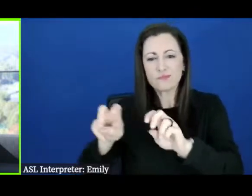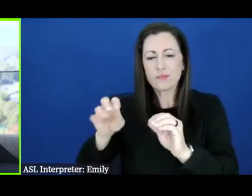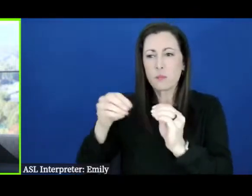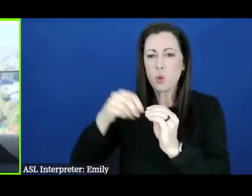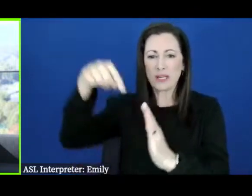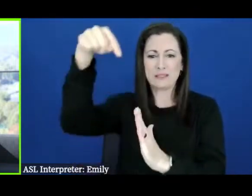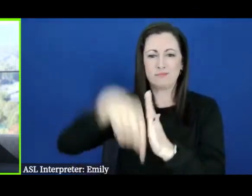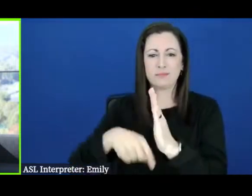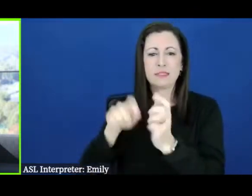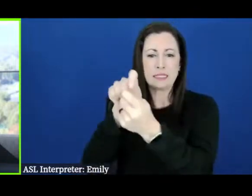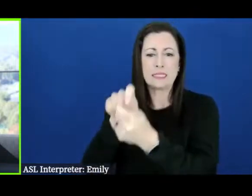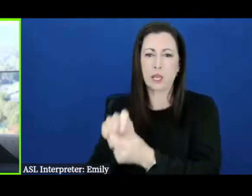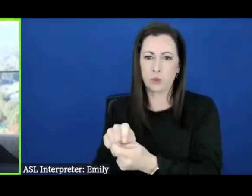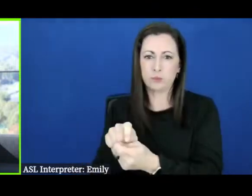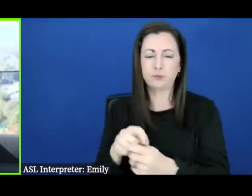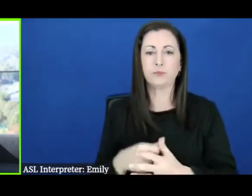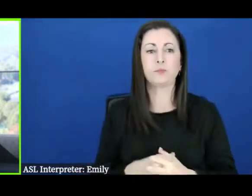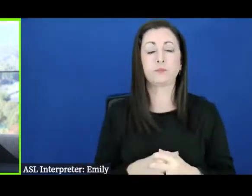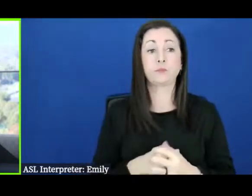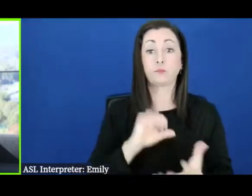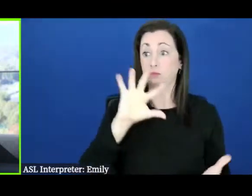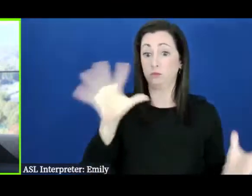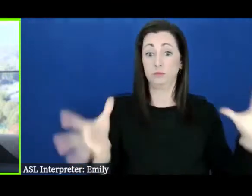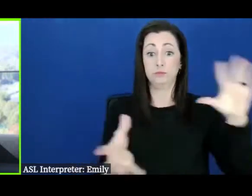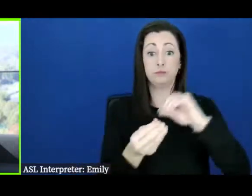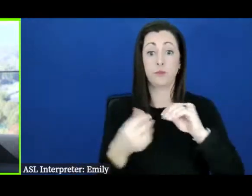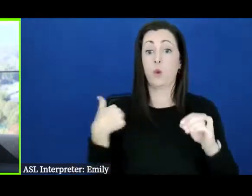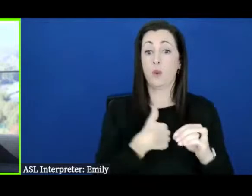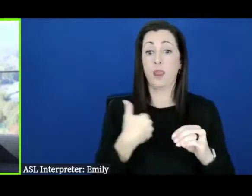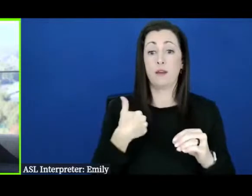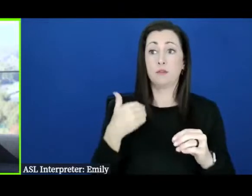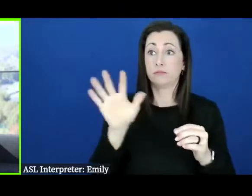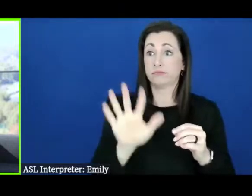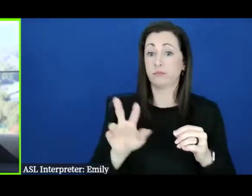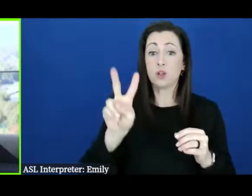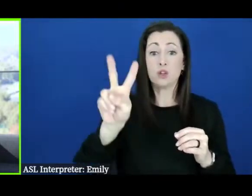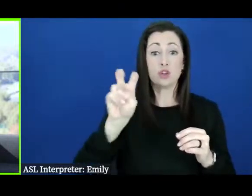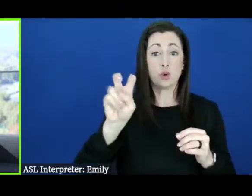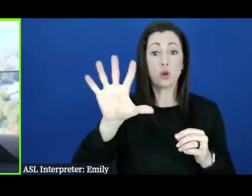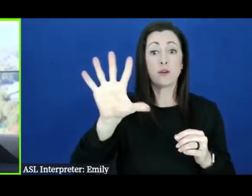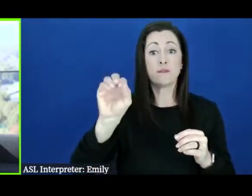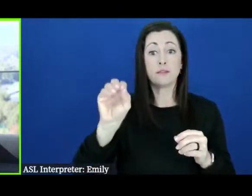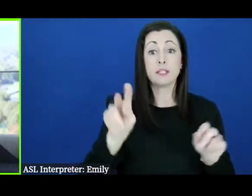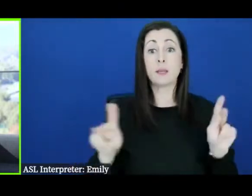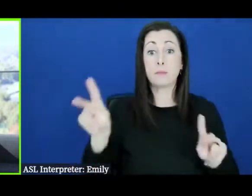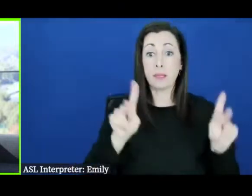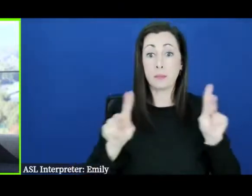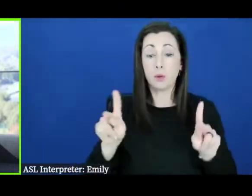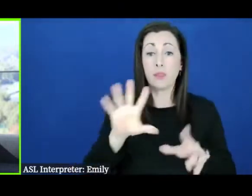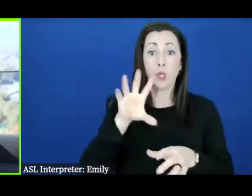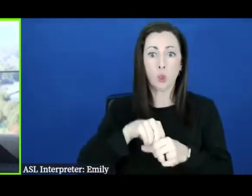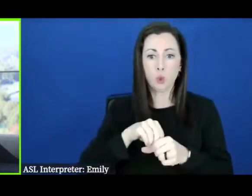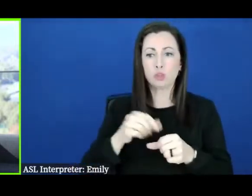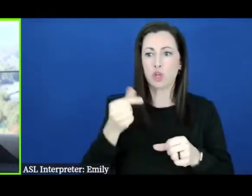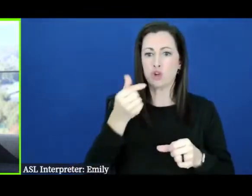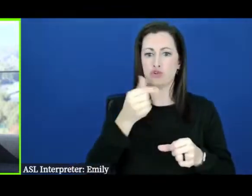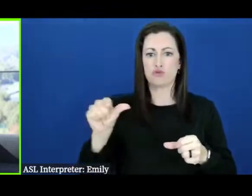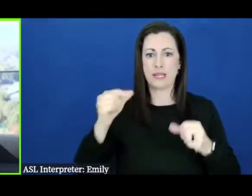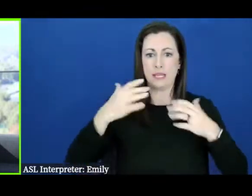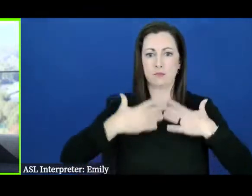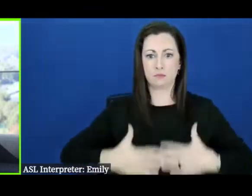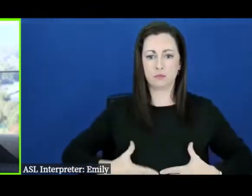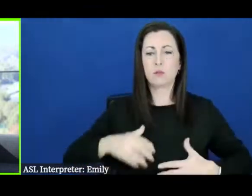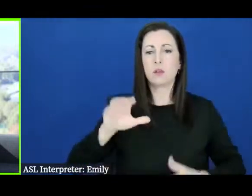those. Altogether, we've got probably about 250 people to include green suit, Army Corps of